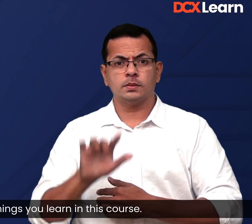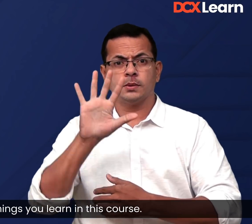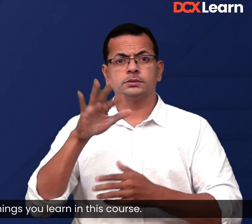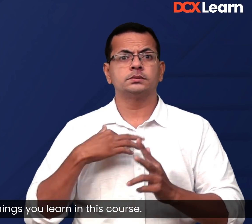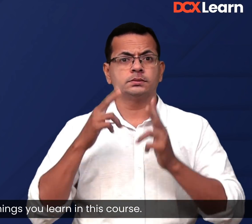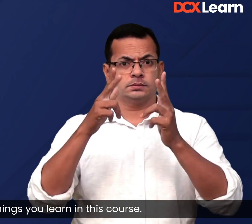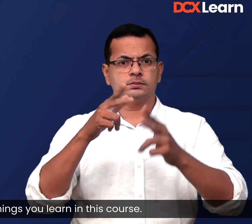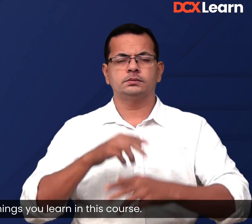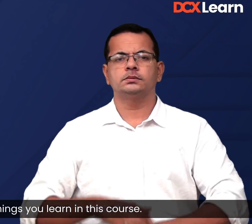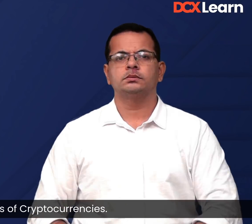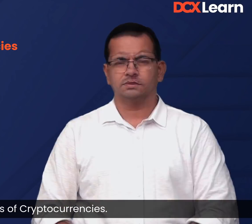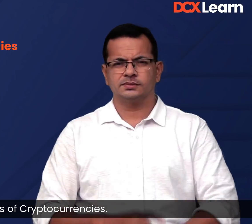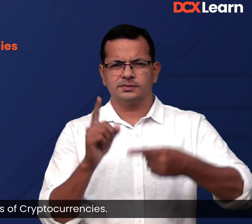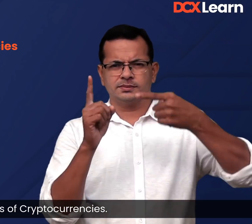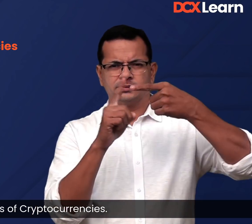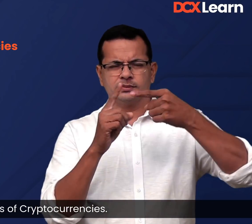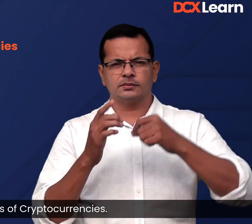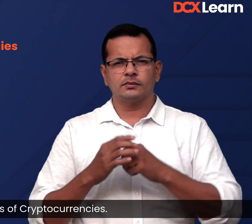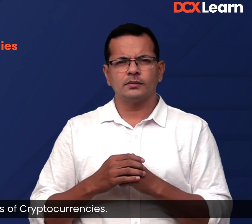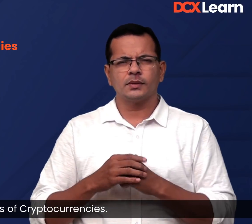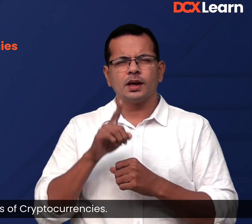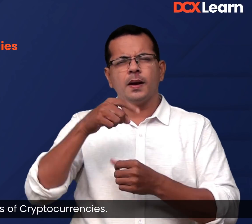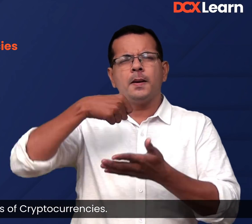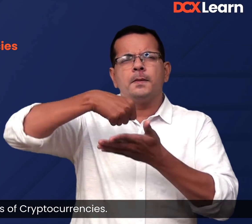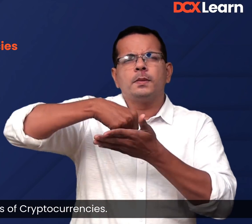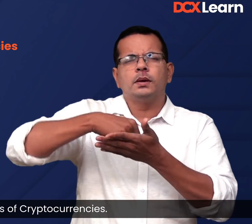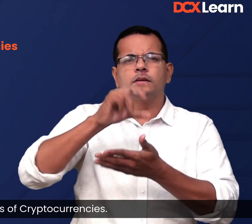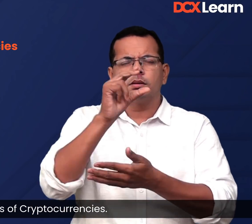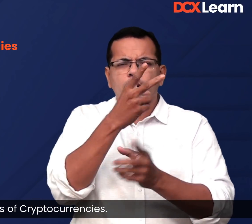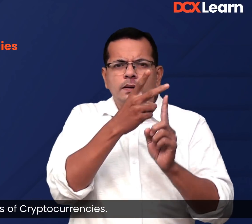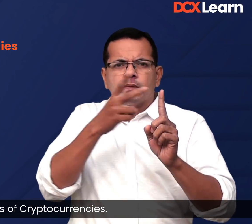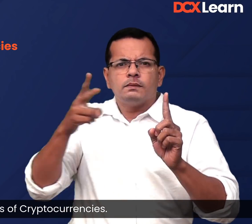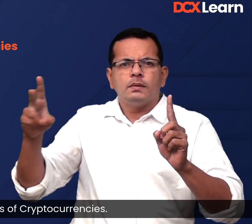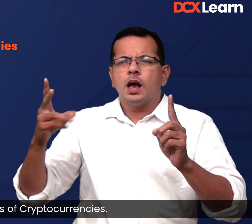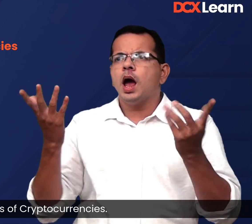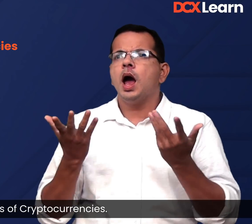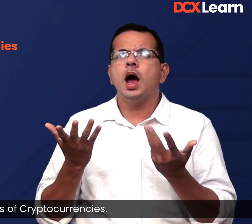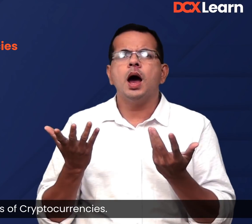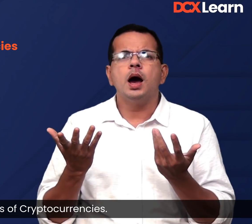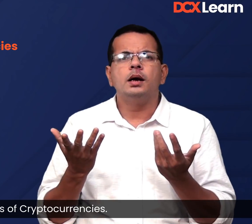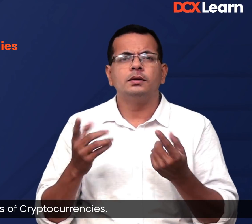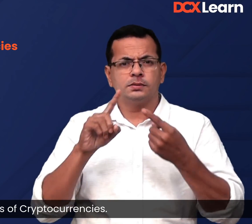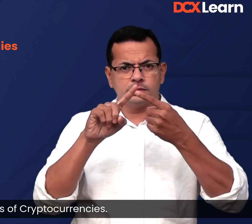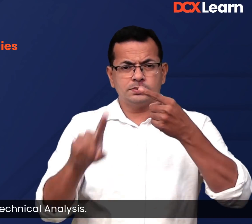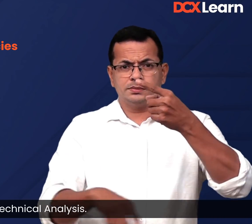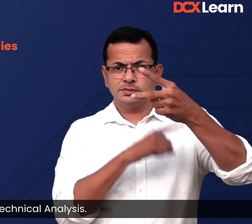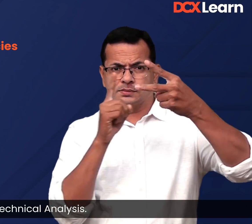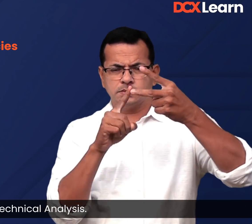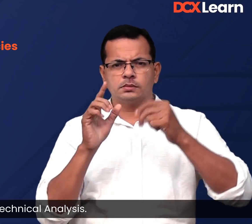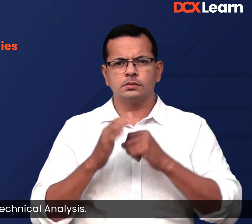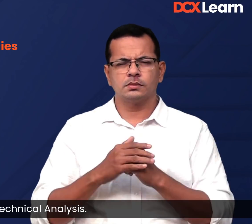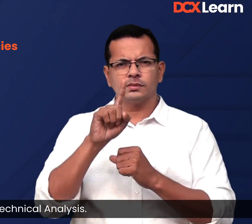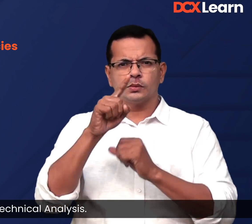this course basics of cryptocurrencies technical analysis